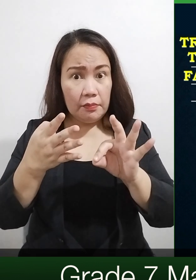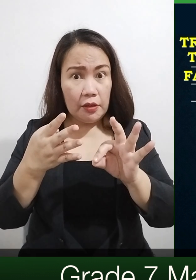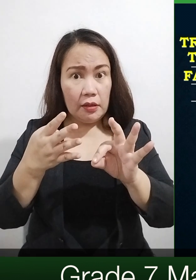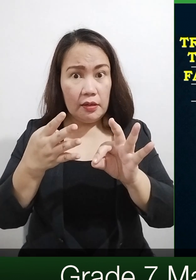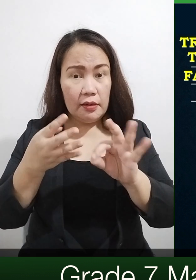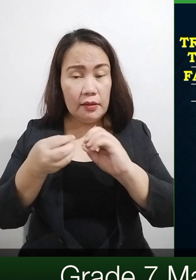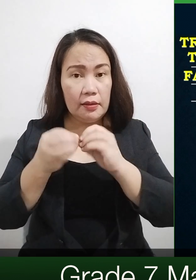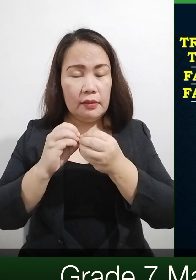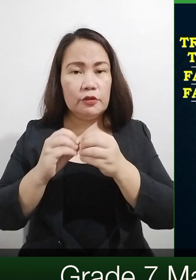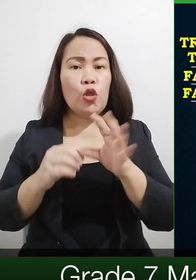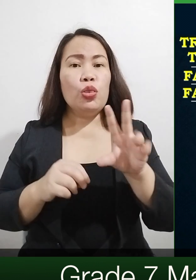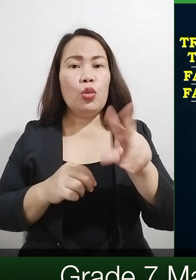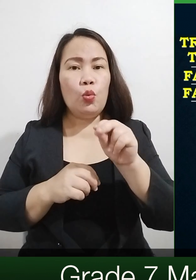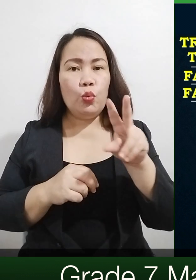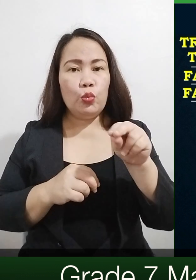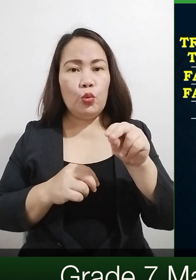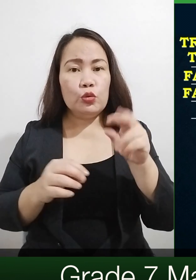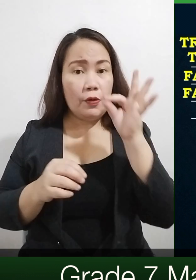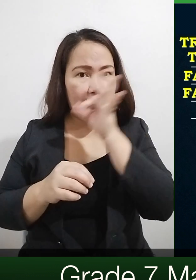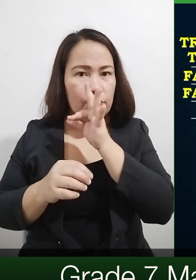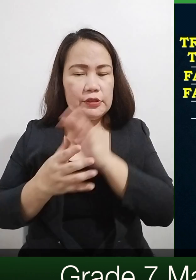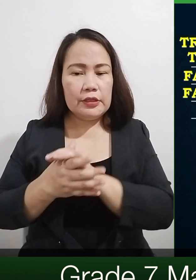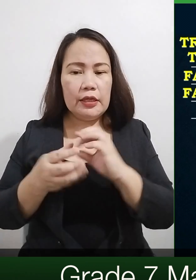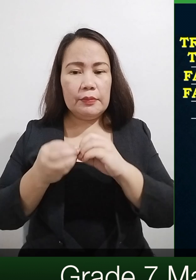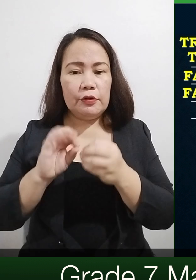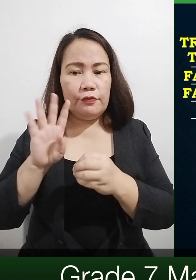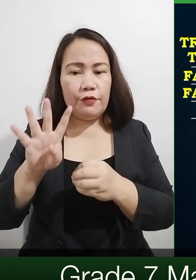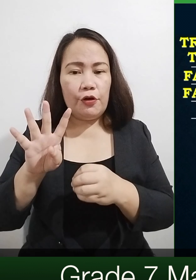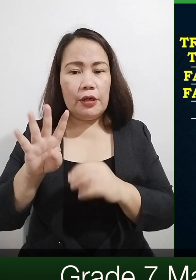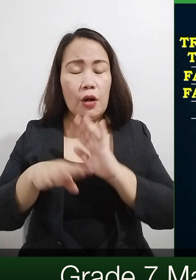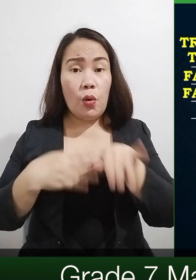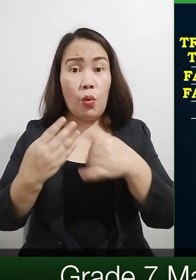number? No, so this is false. Number 4,